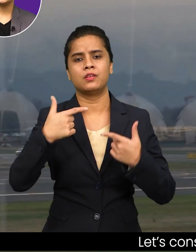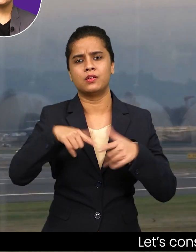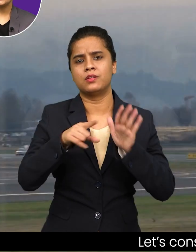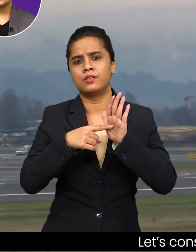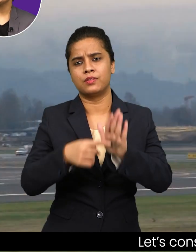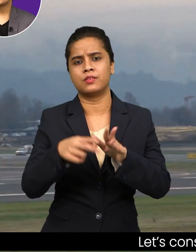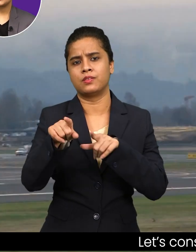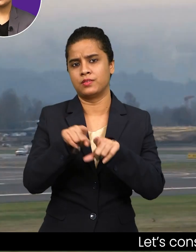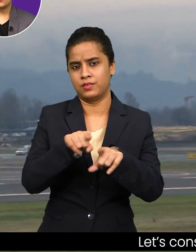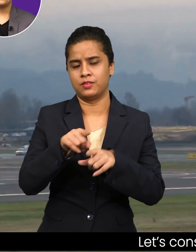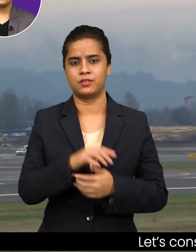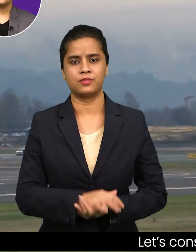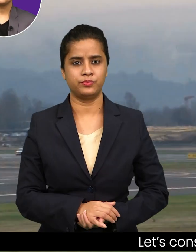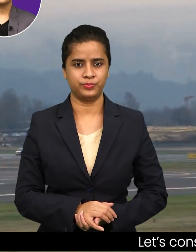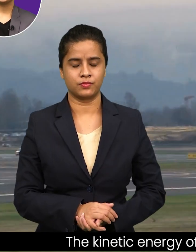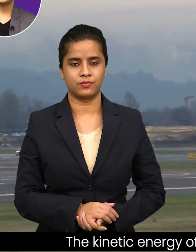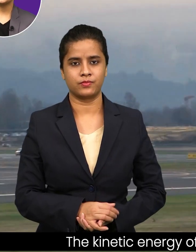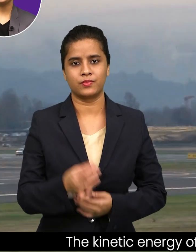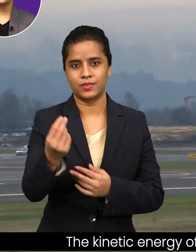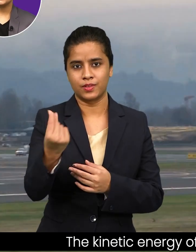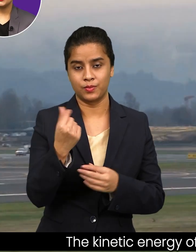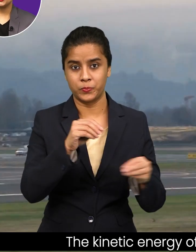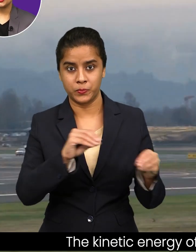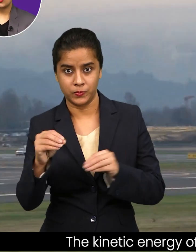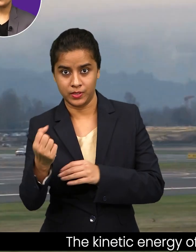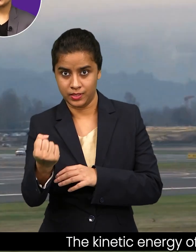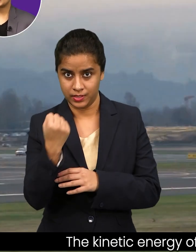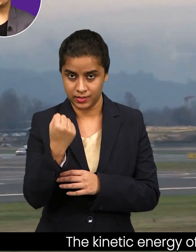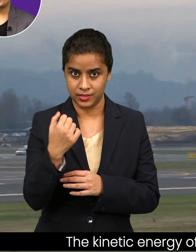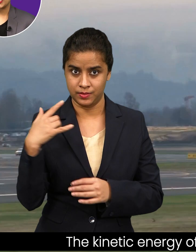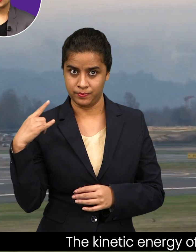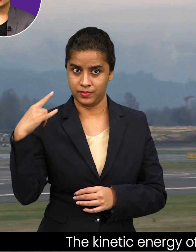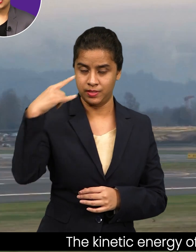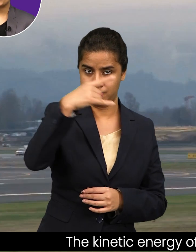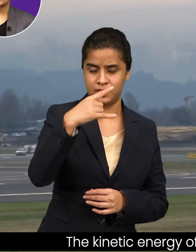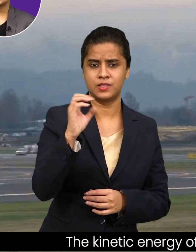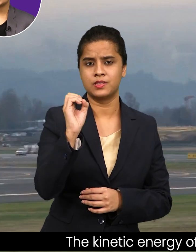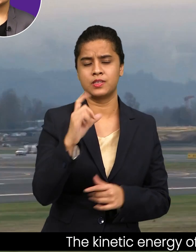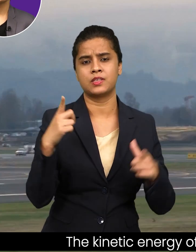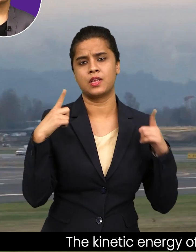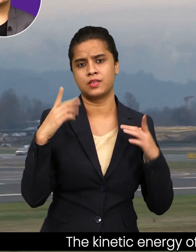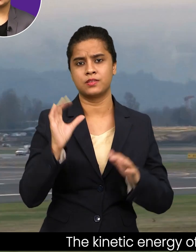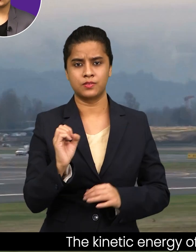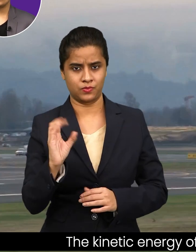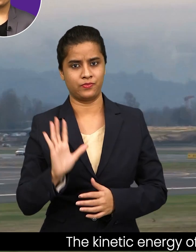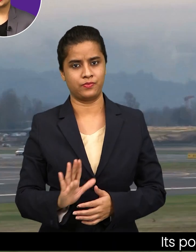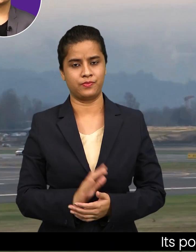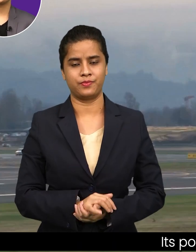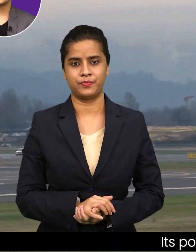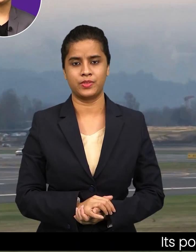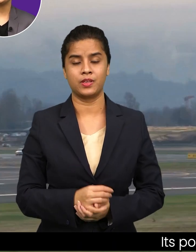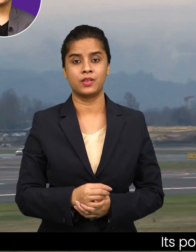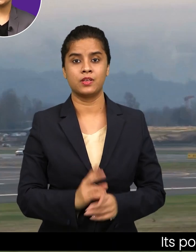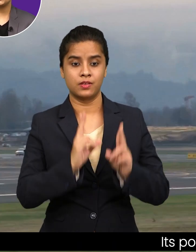Let's consider an example. The kinetic energy of an aeroplane at rest is 0.